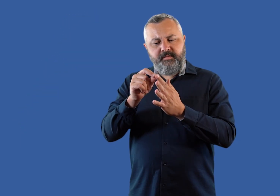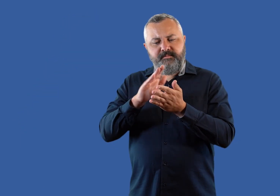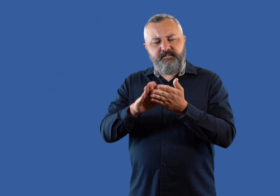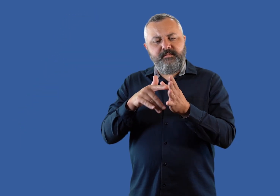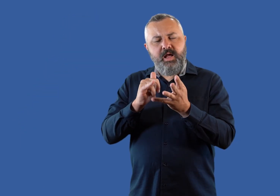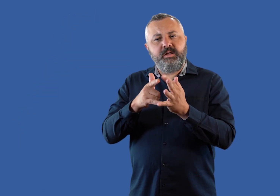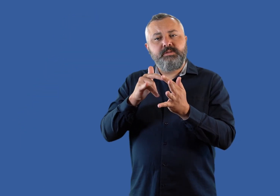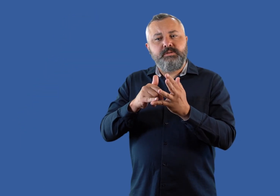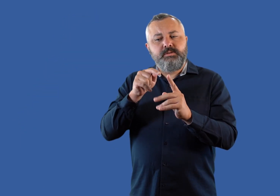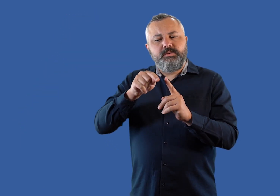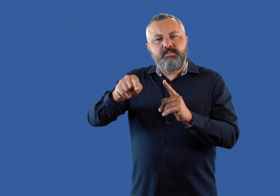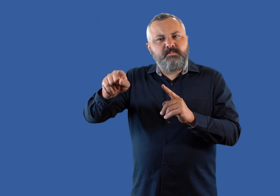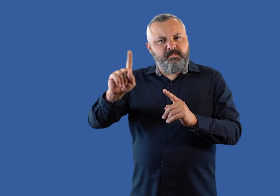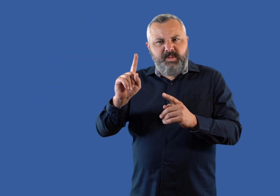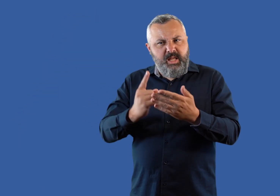And what happens in these phases?